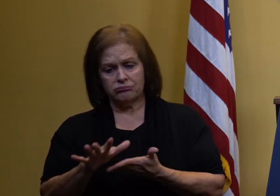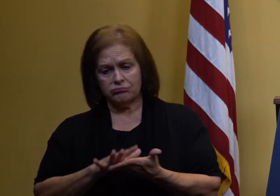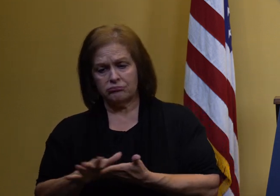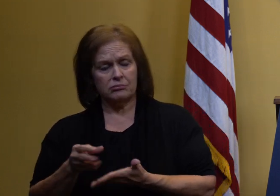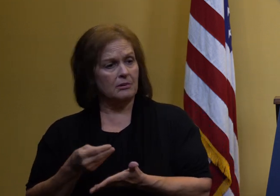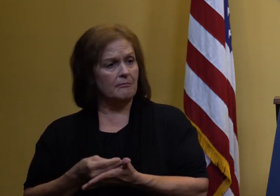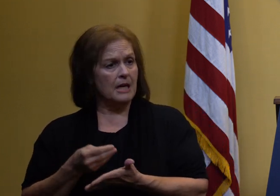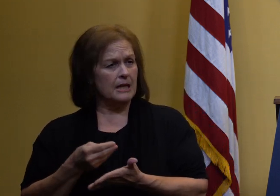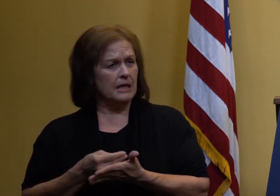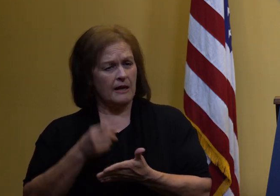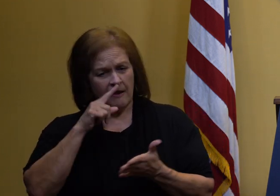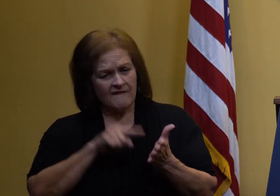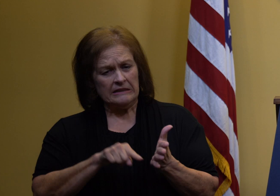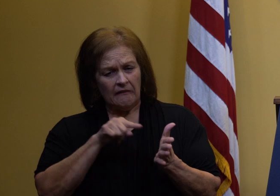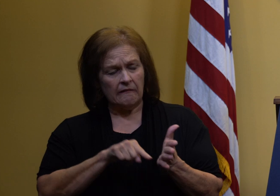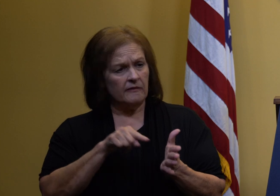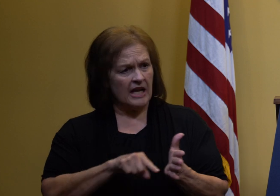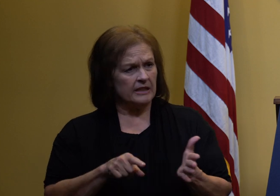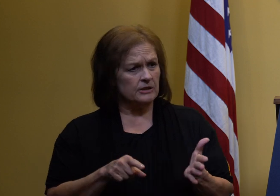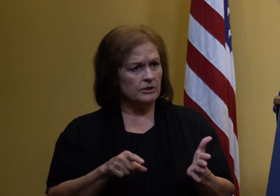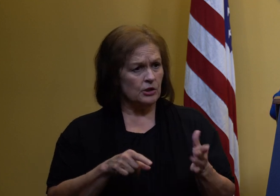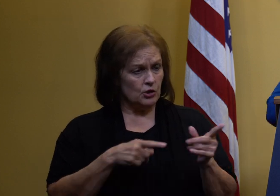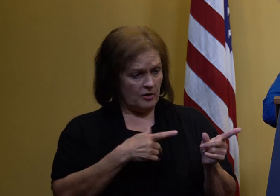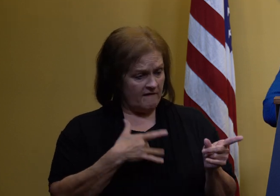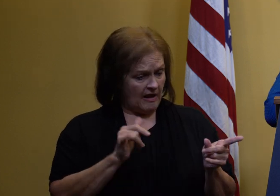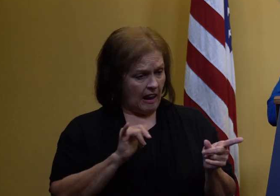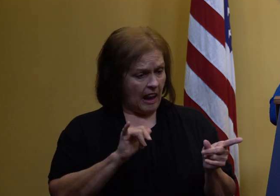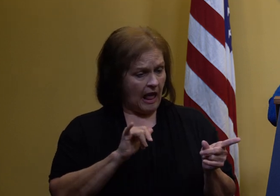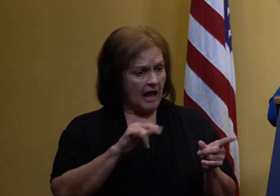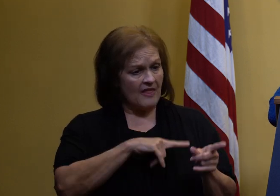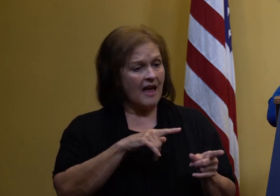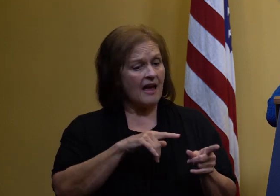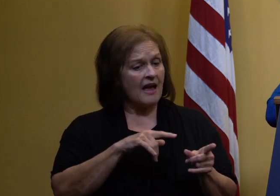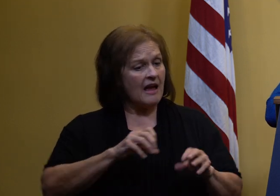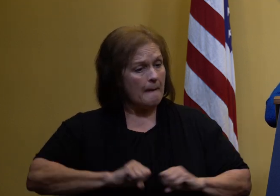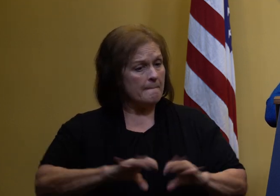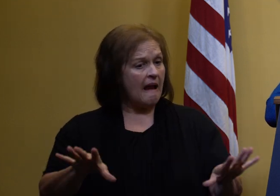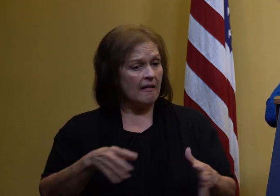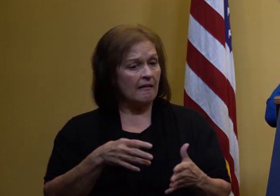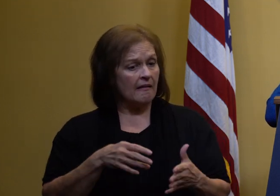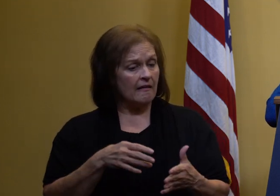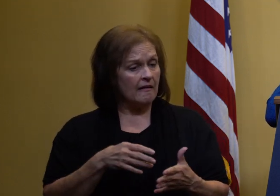into these investigations. Do you agree that the mailers also use hundreds of thousands or thousands